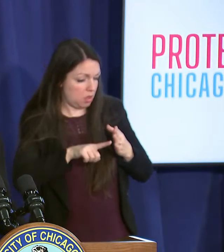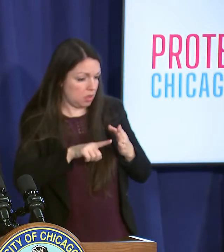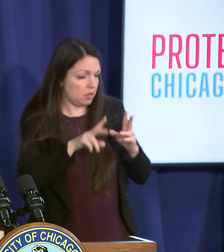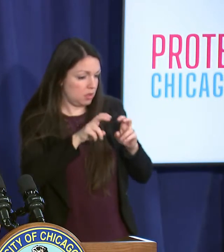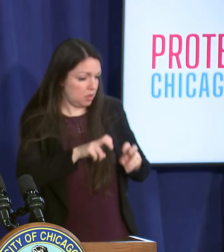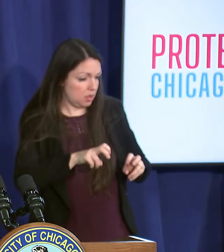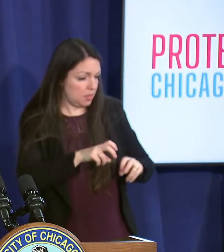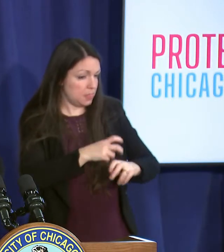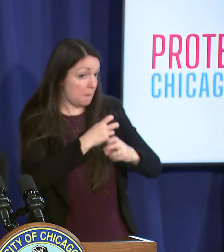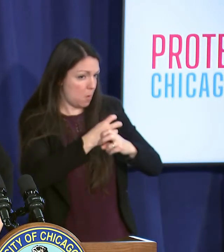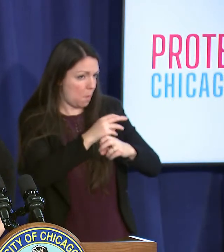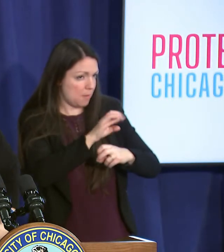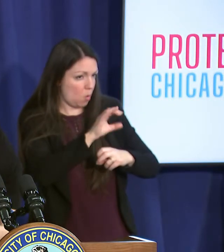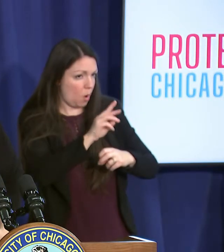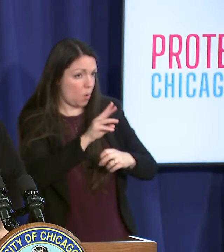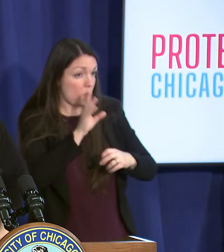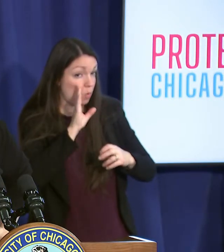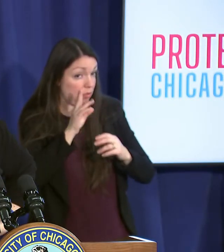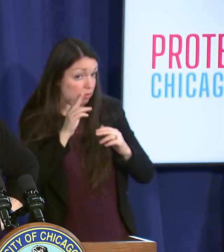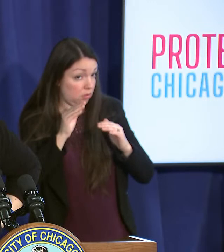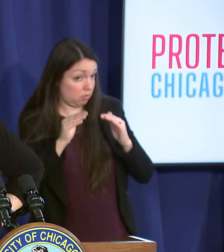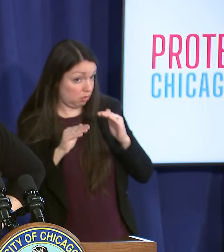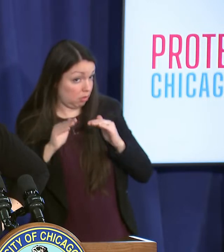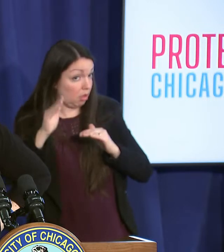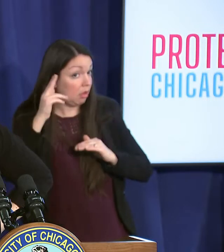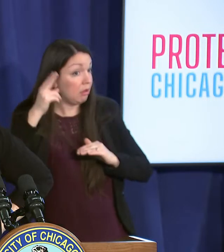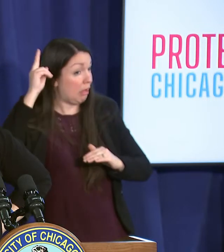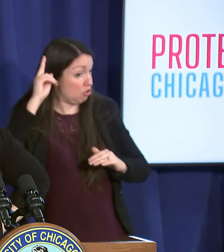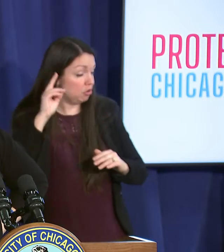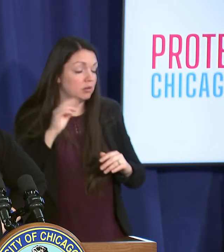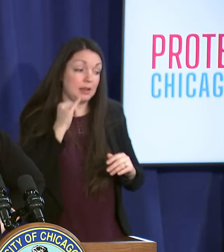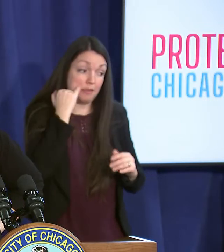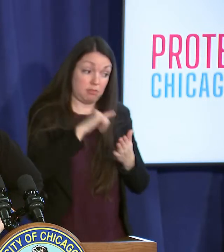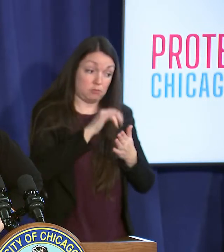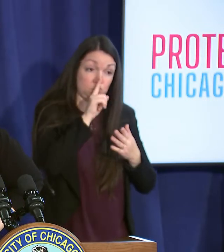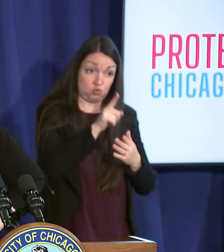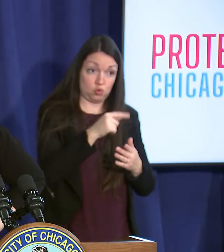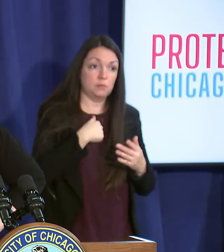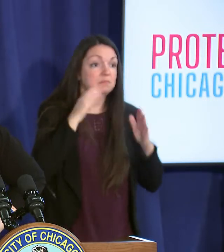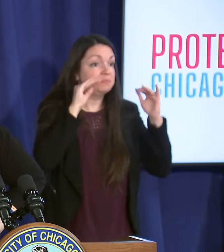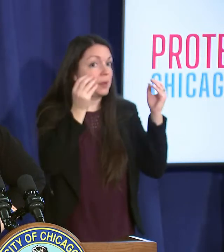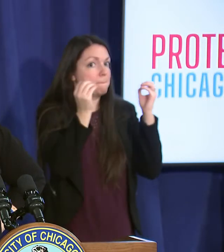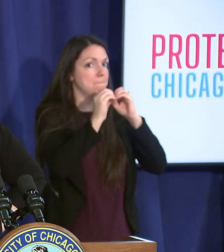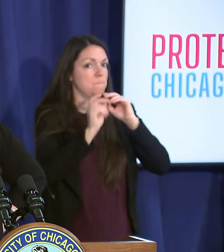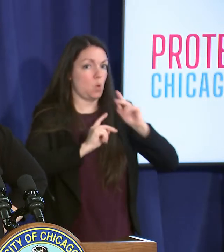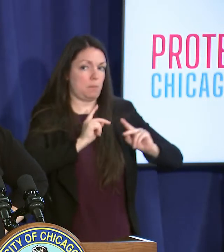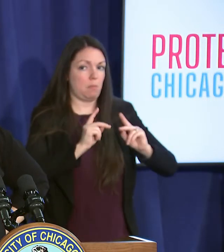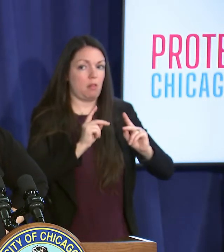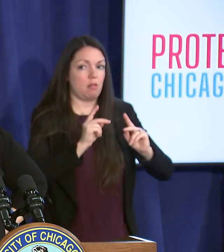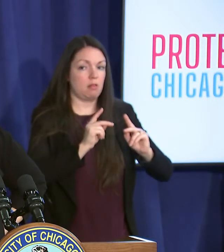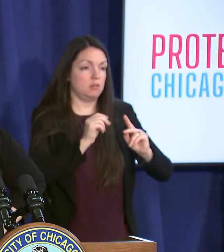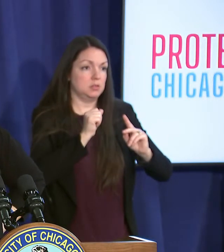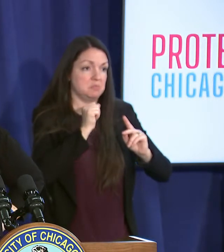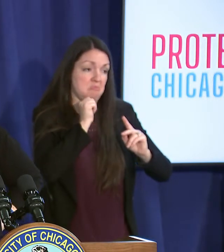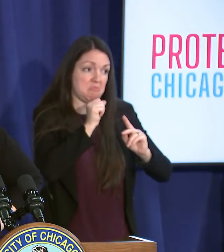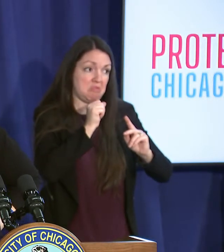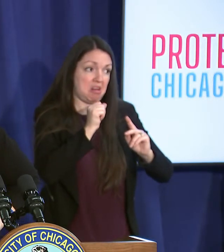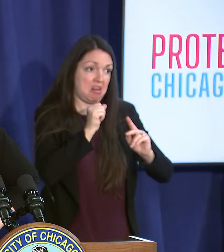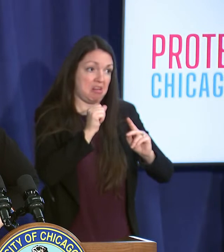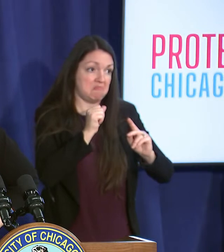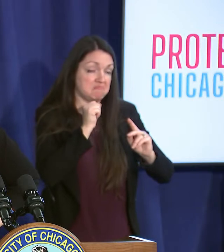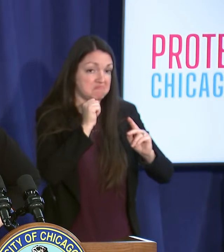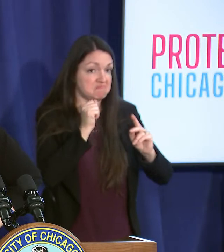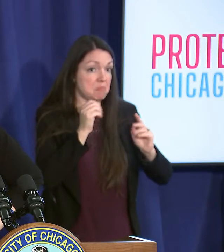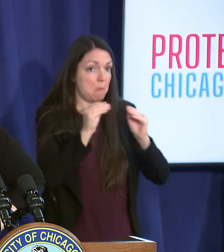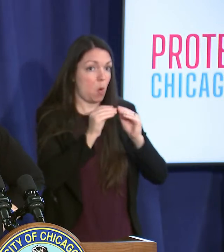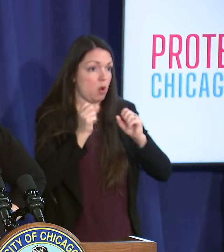We're still learning about that, because if that is true, I would expect there to be many more people who would not have a lot to fear from